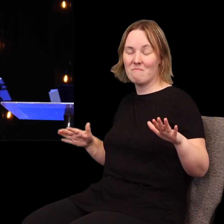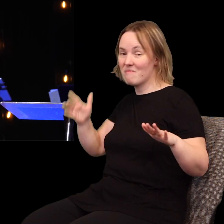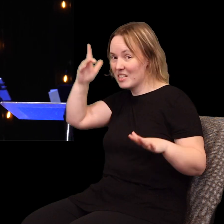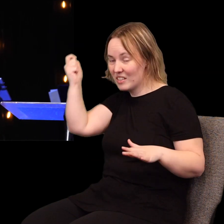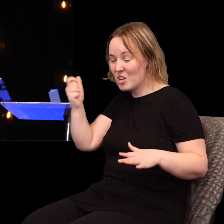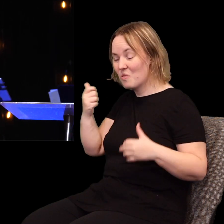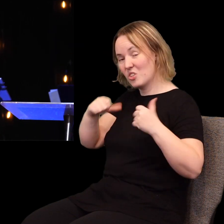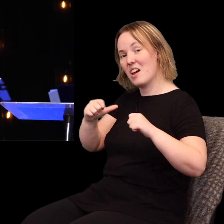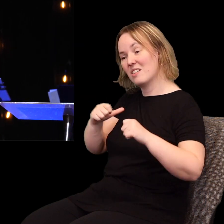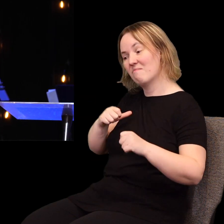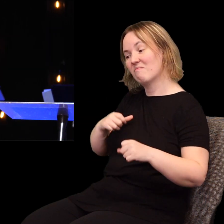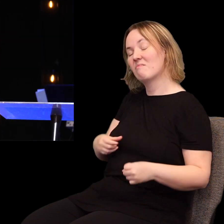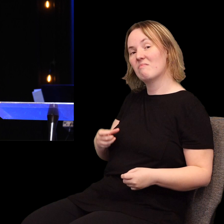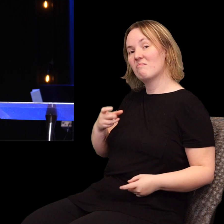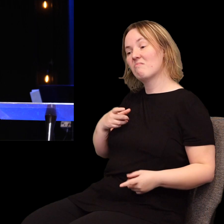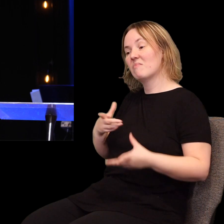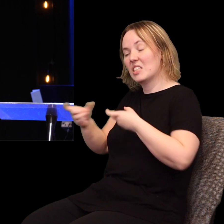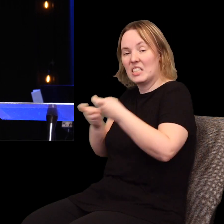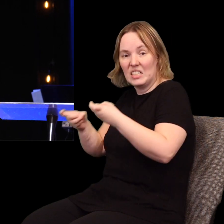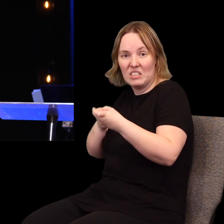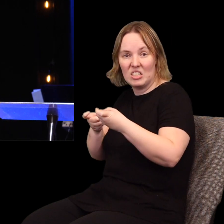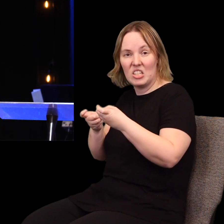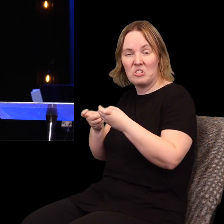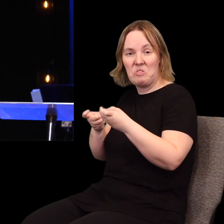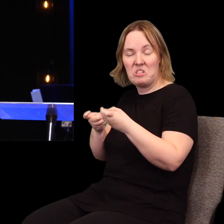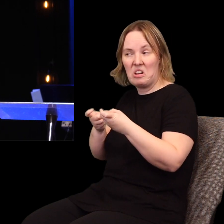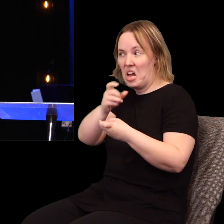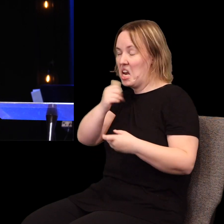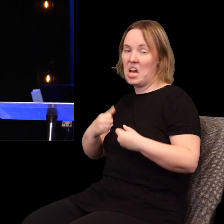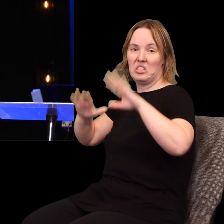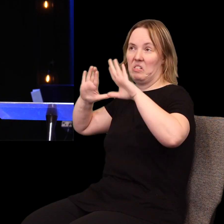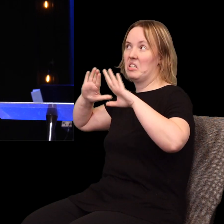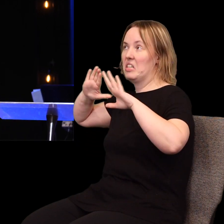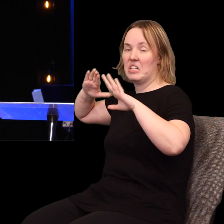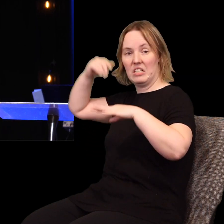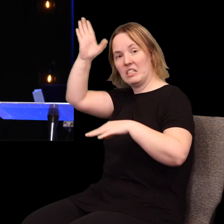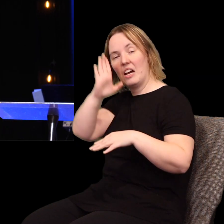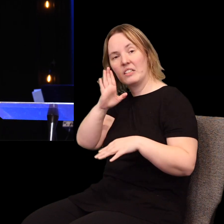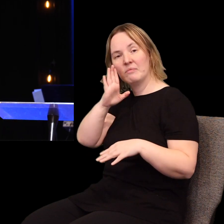began to take the reins over again. You began to try to do things in your own power. Or you settled back into a